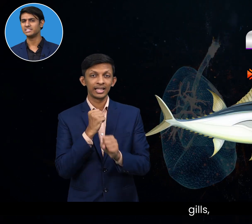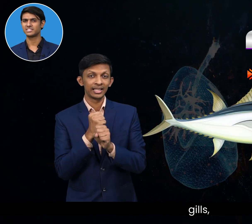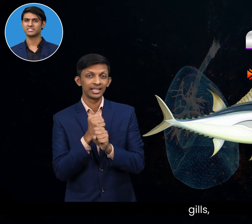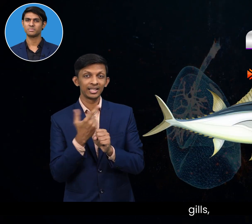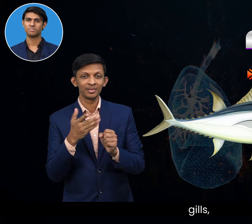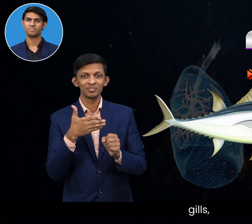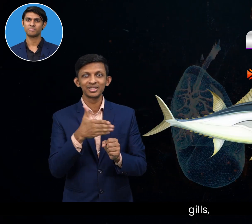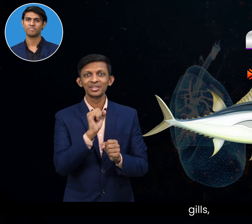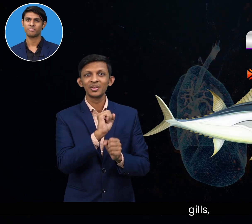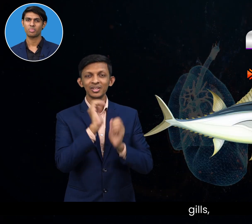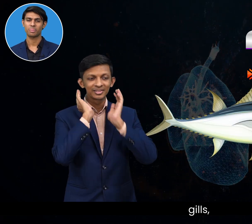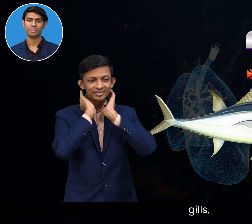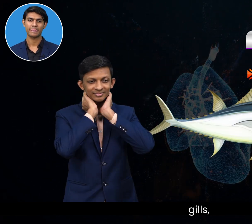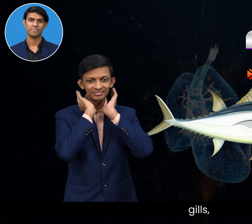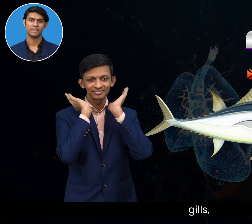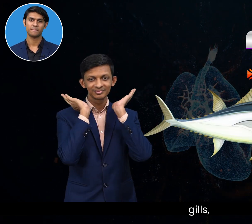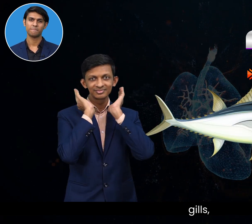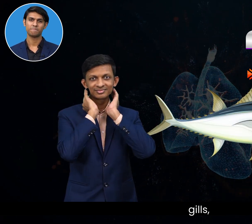gills,